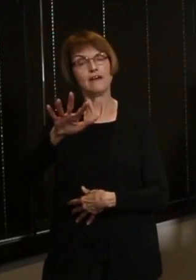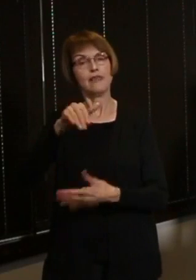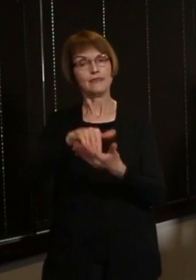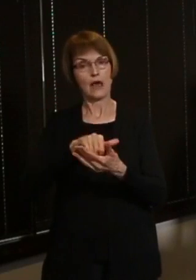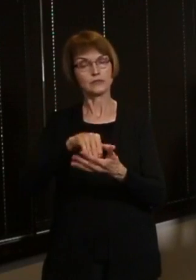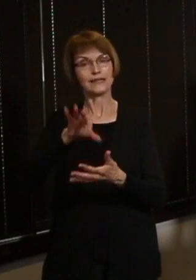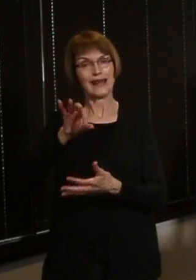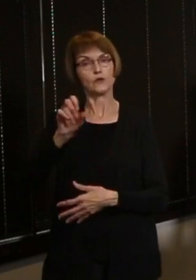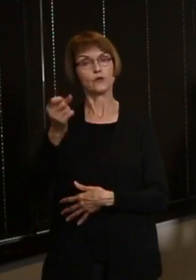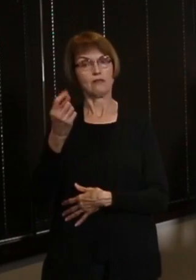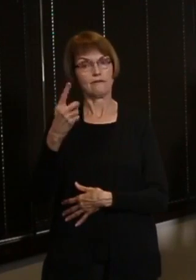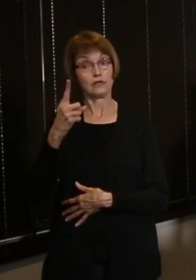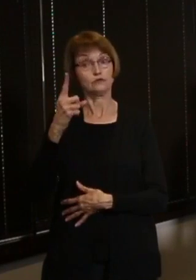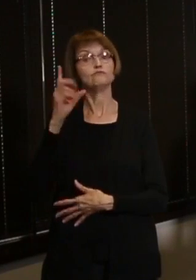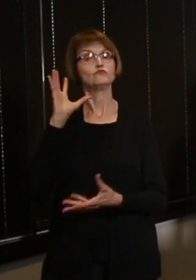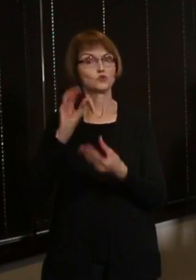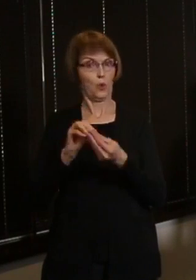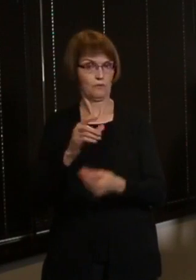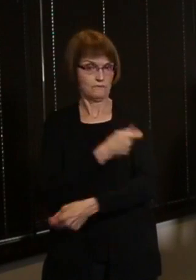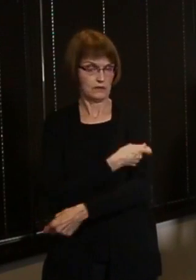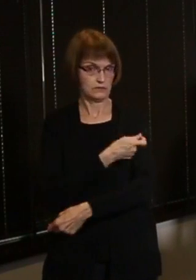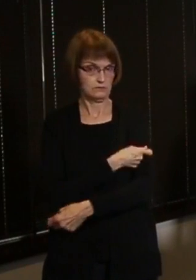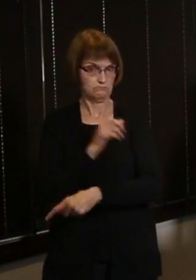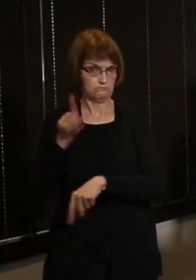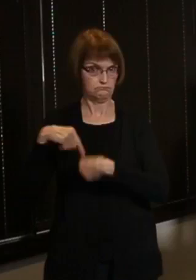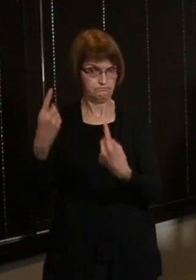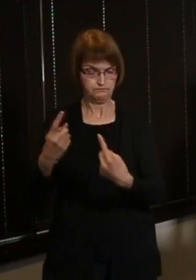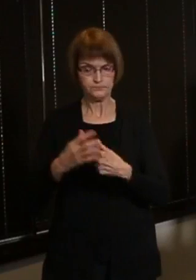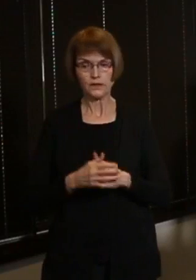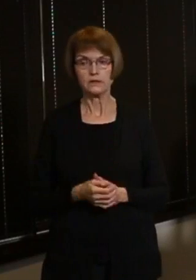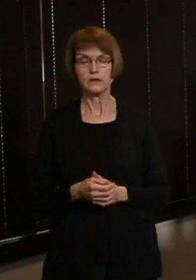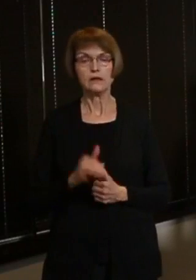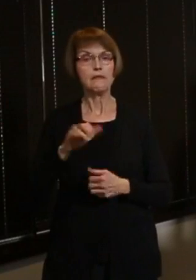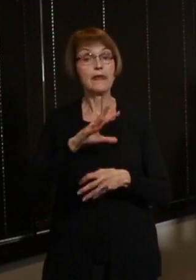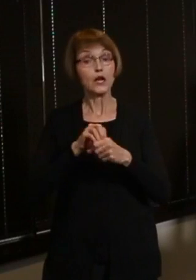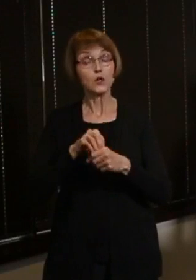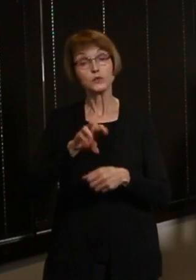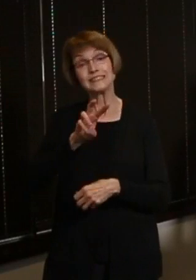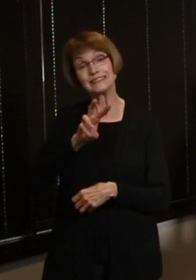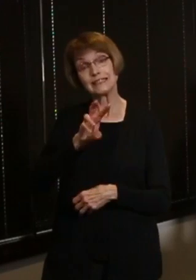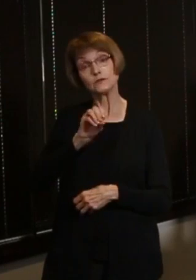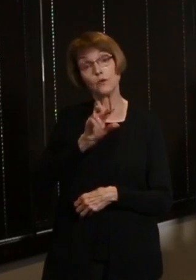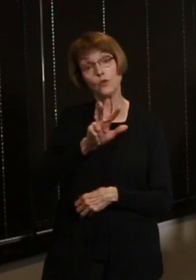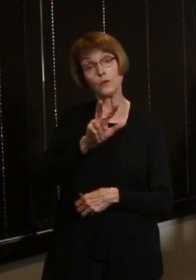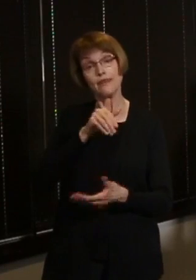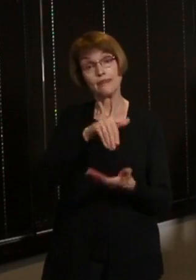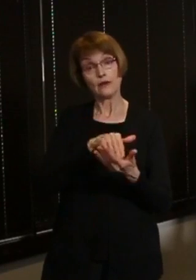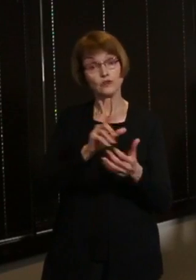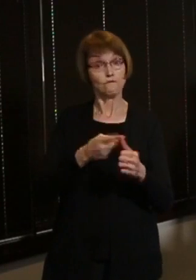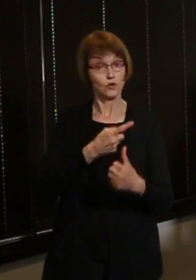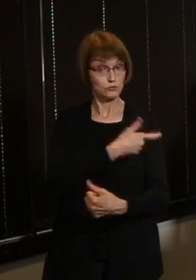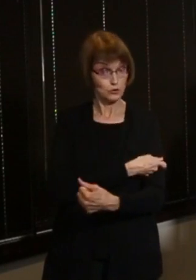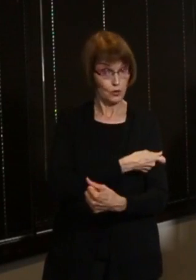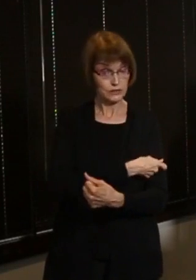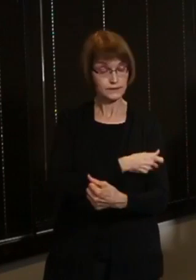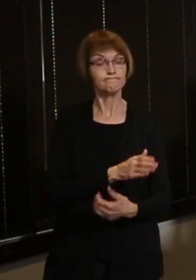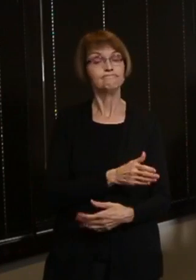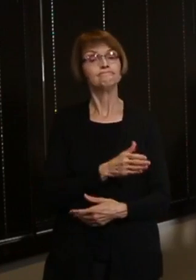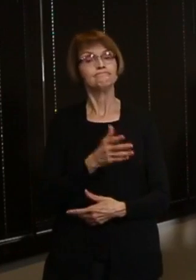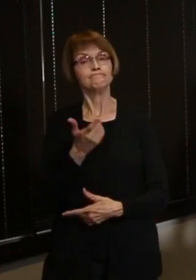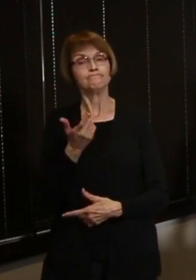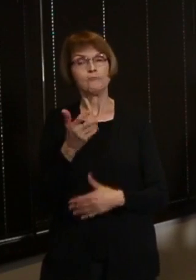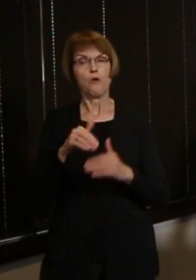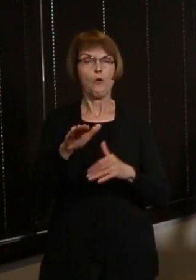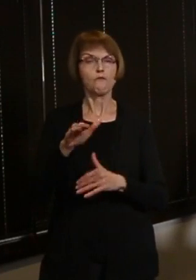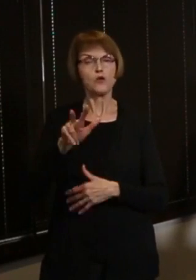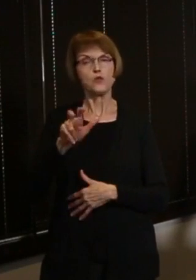945,911 total doses of COVID vaccines. And so that includes 603,000 first doses and a little bit